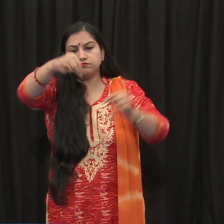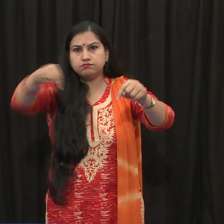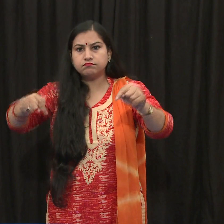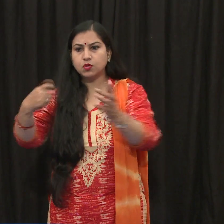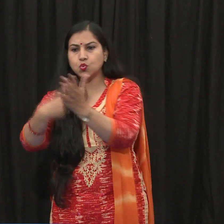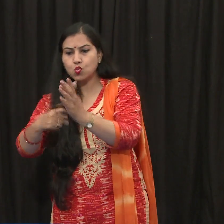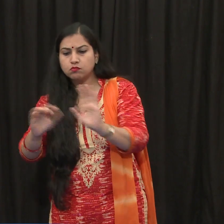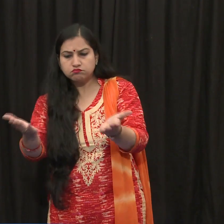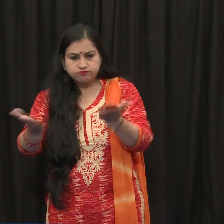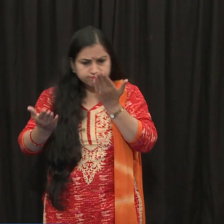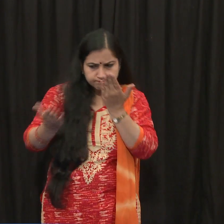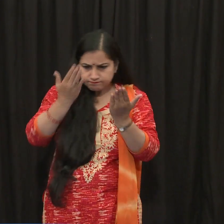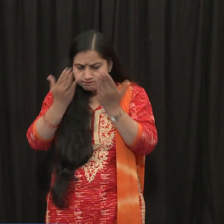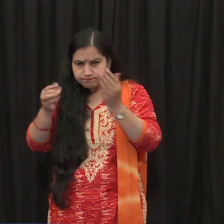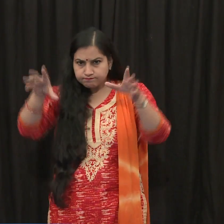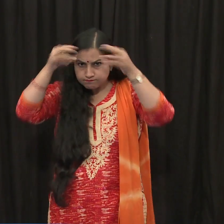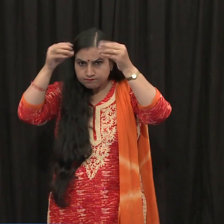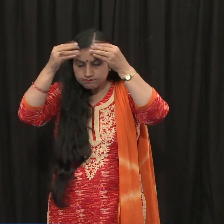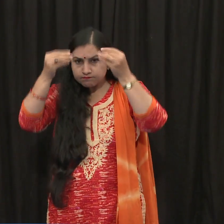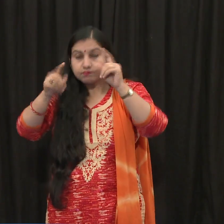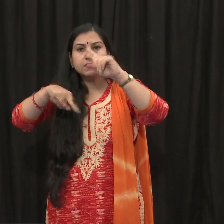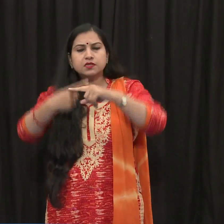accommodated the like aspects.